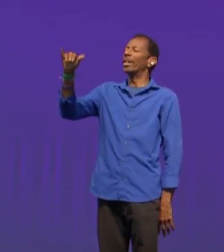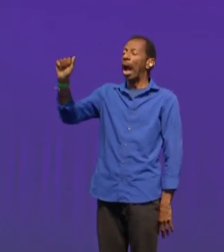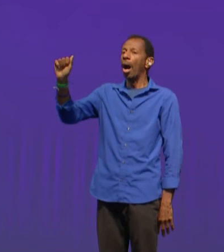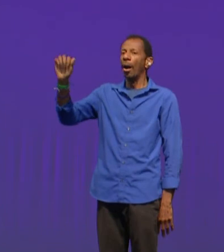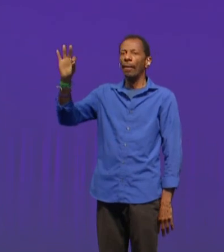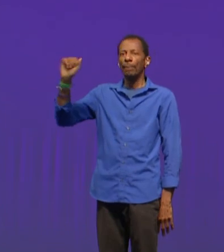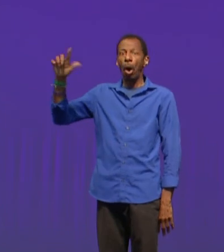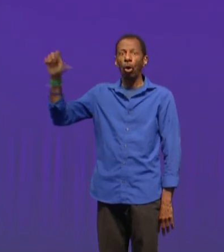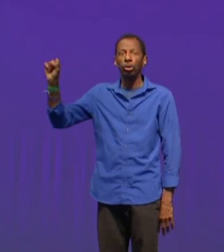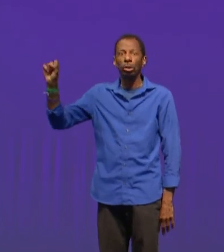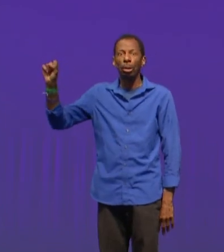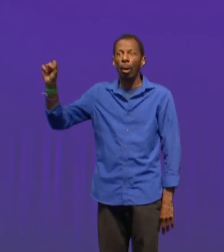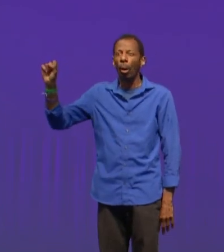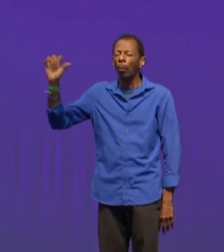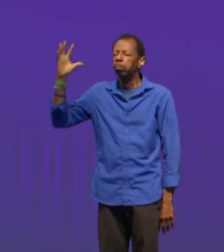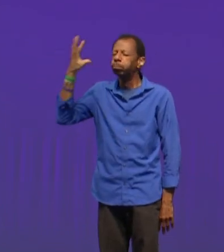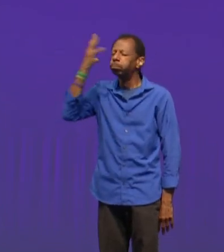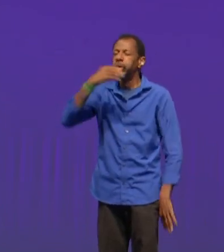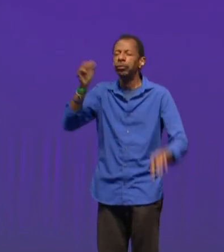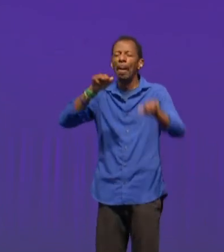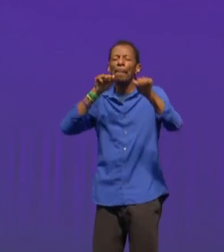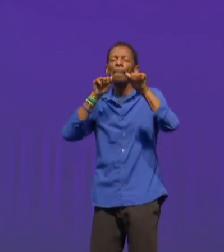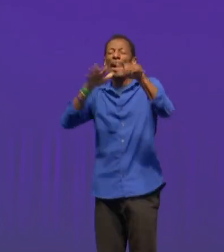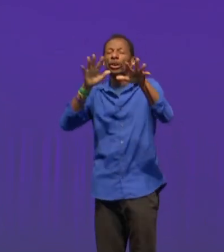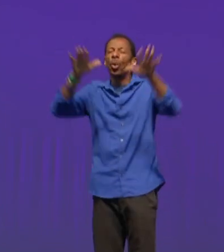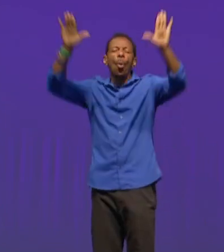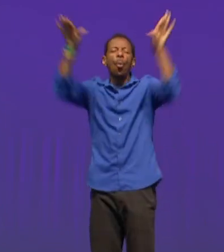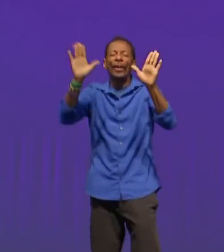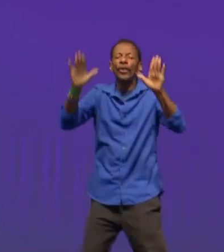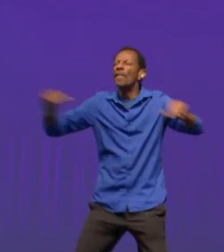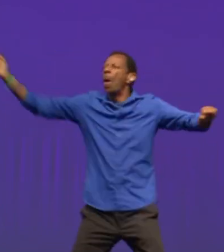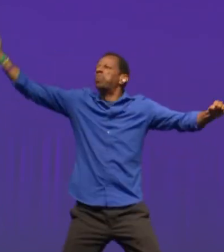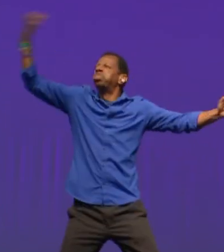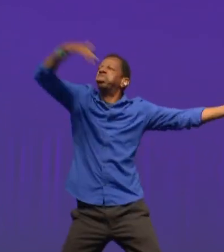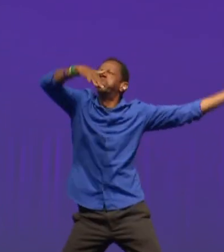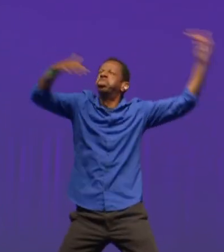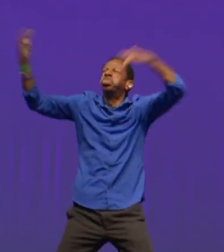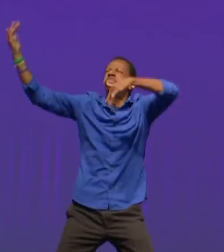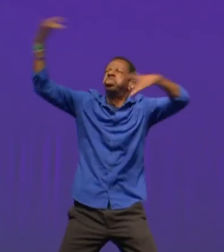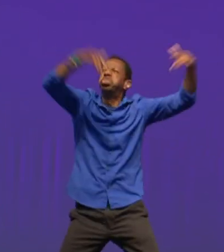One day on safari, we made it to Victoria Falls, one of the most beautiful natural wonders of the world.